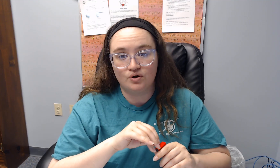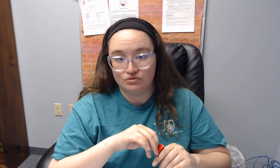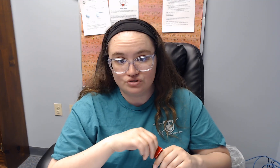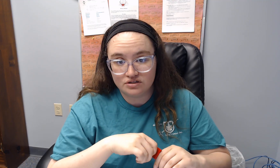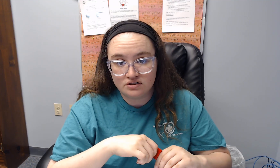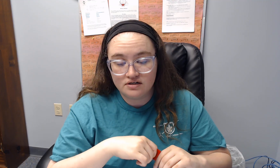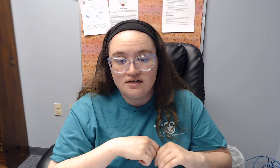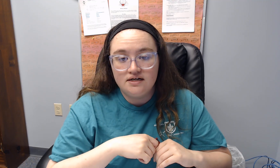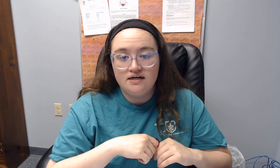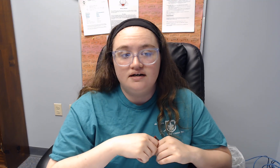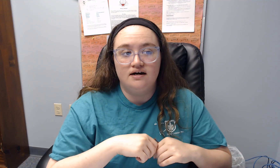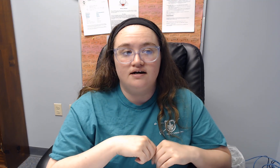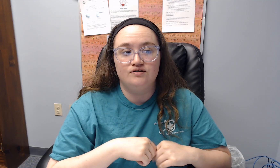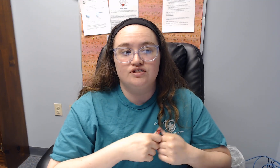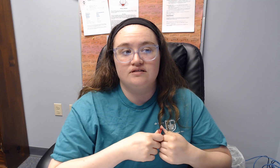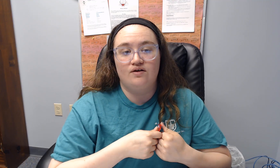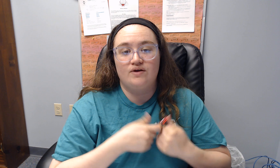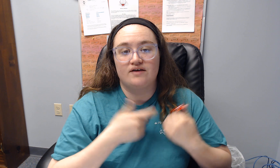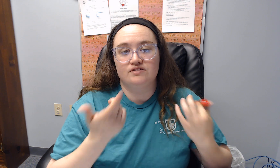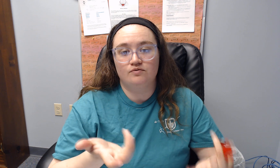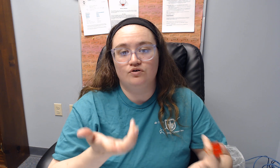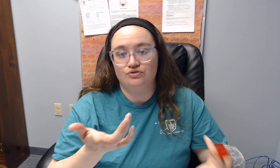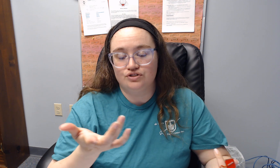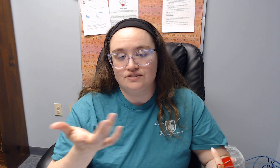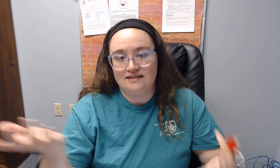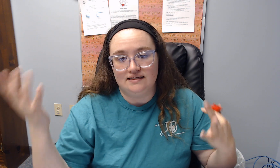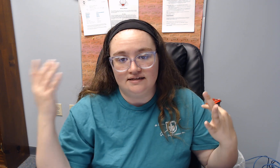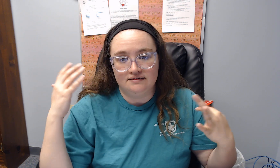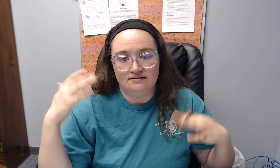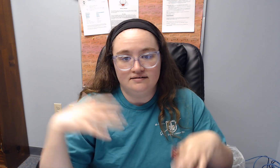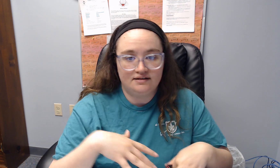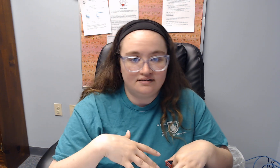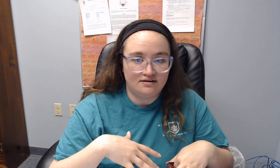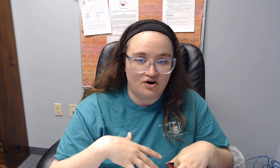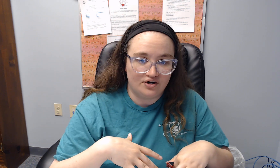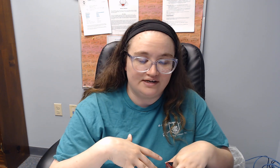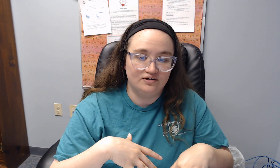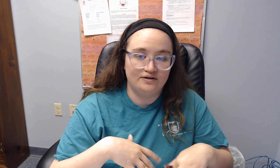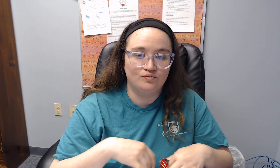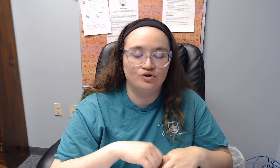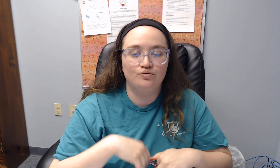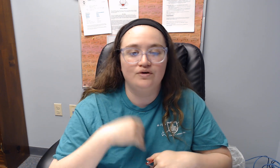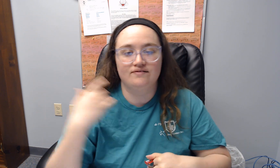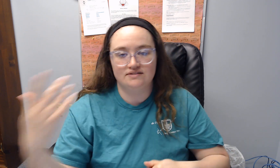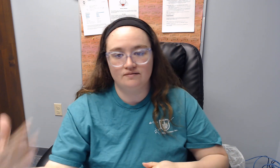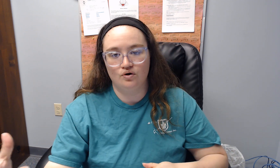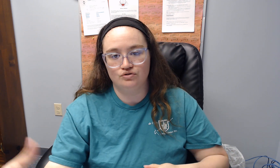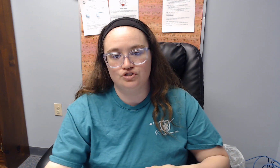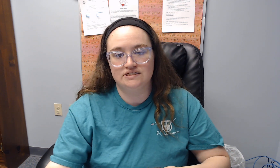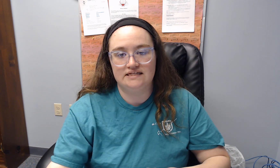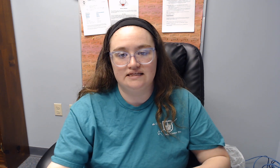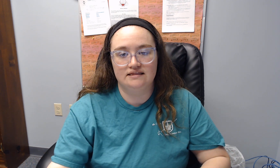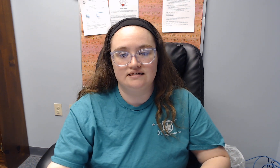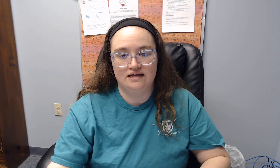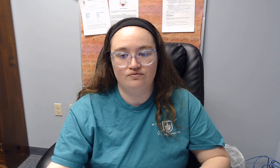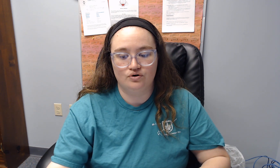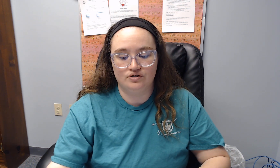subculture. Just like we have subcultures in our hearing world, we have subcultures in the deaf world as